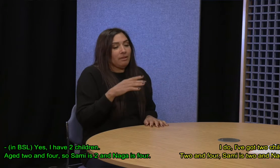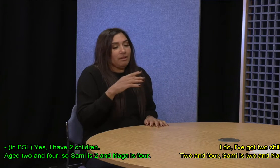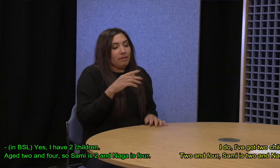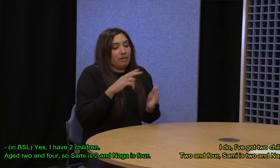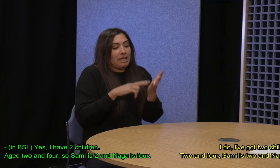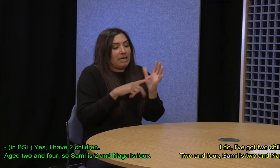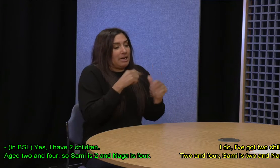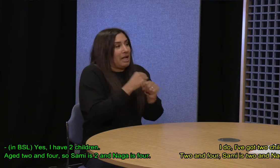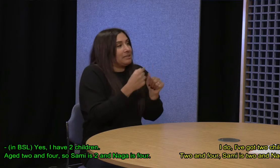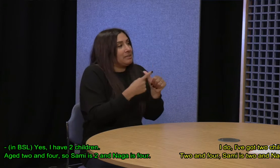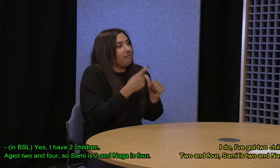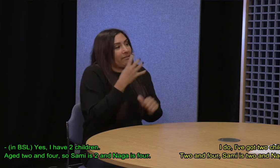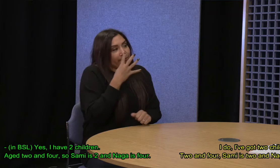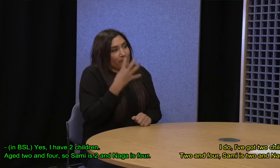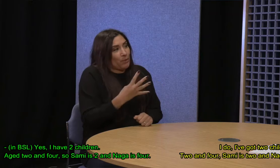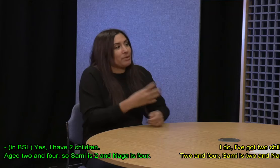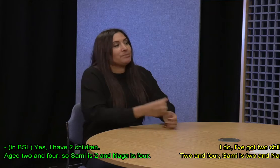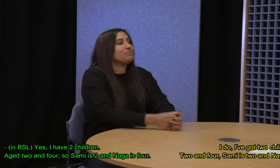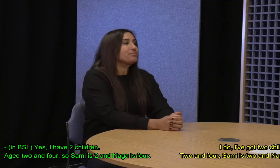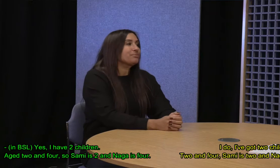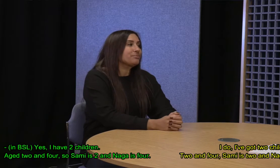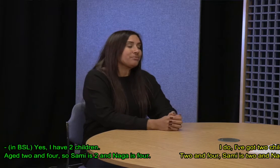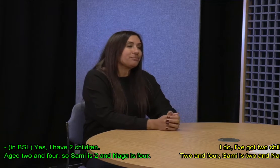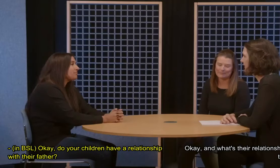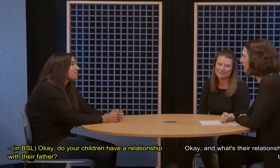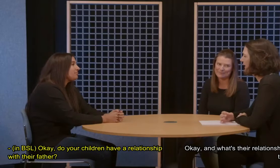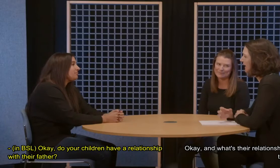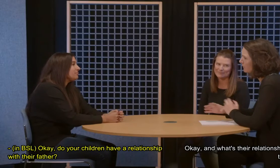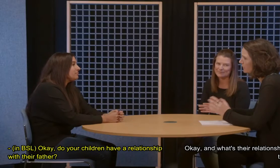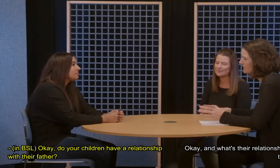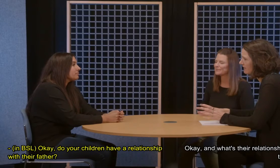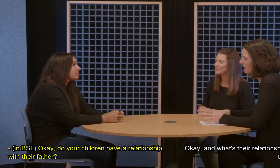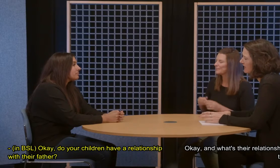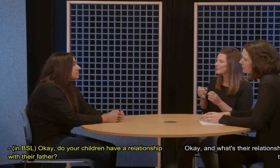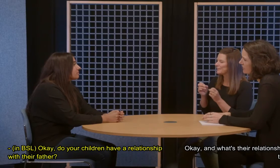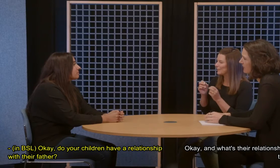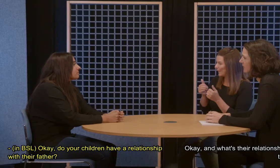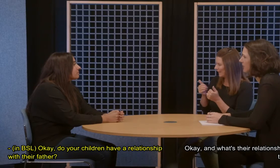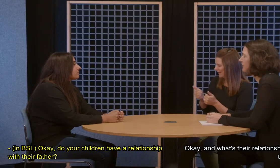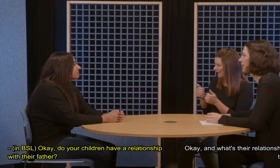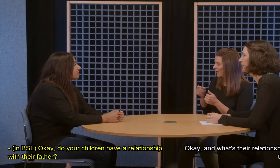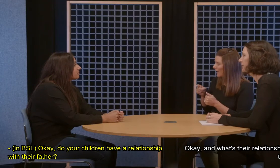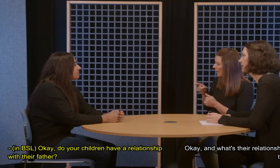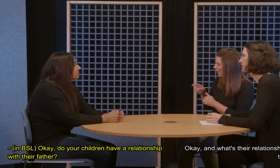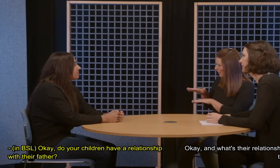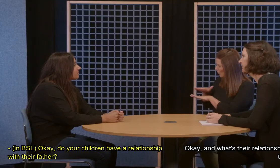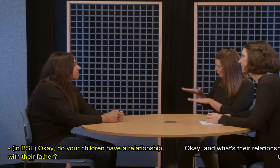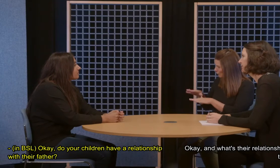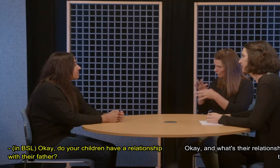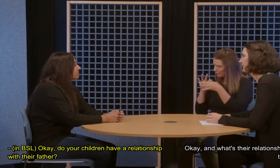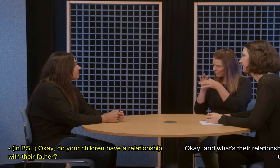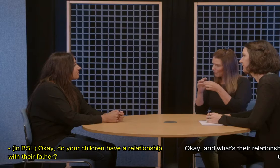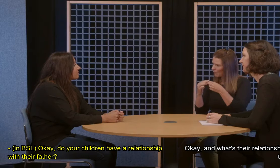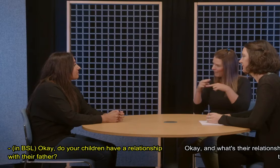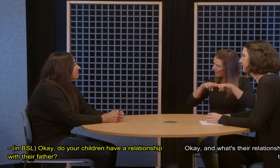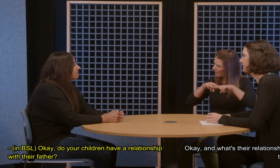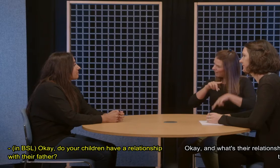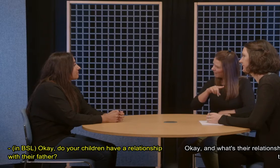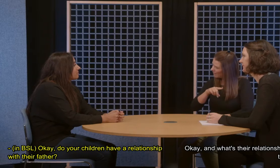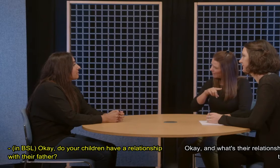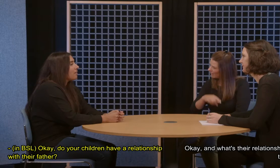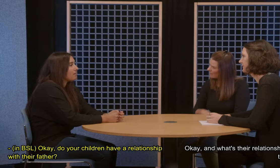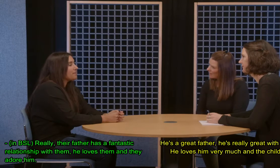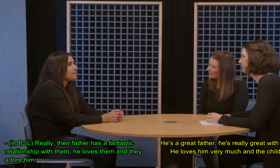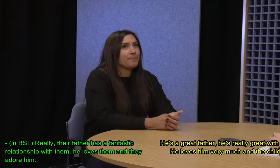Samia is 2 and Naga is 4. Okay, and what's their relationship like with their father?